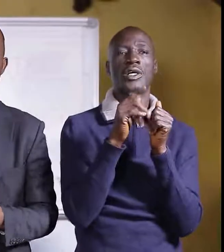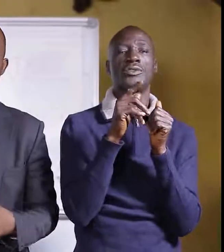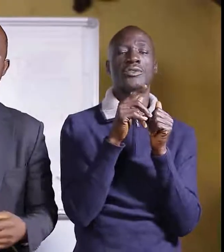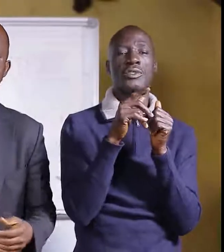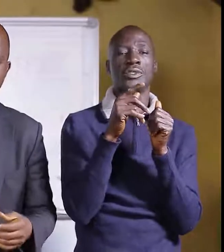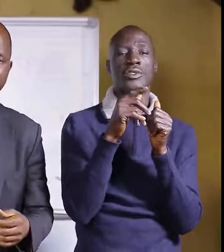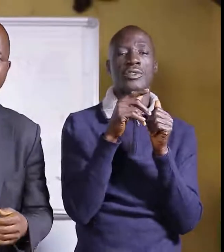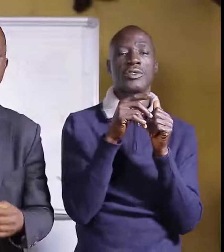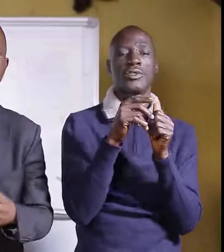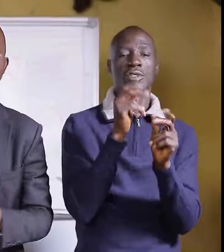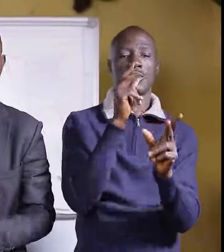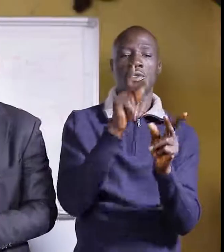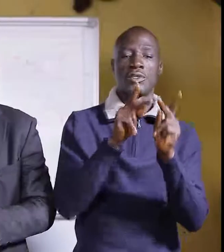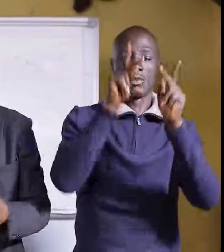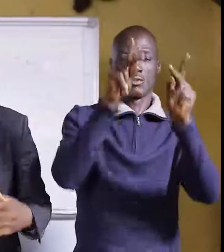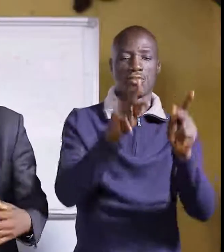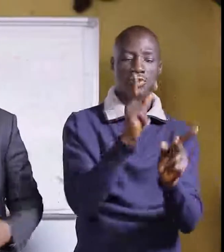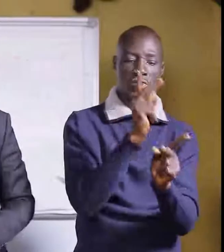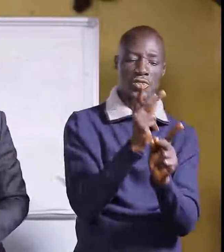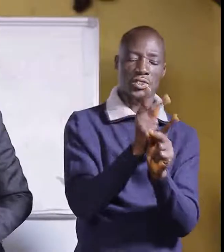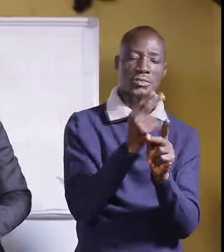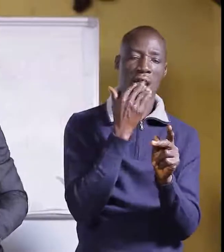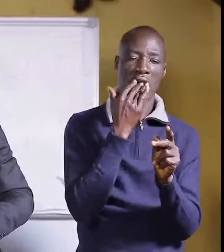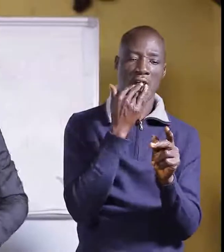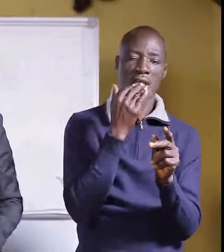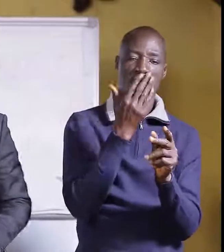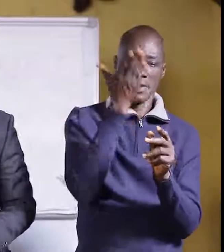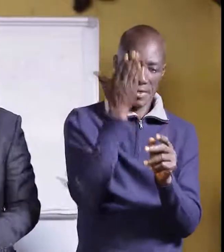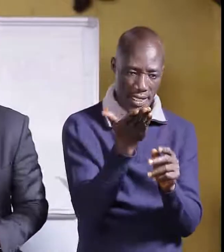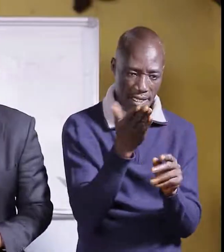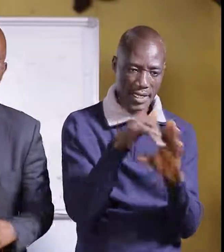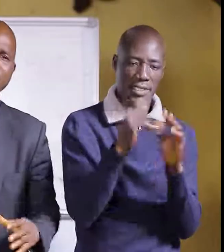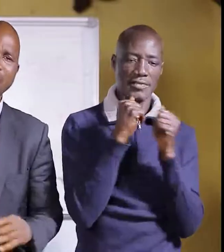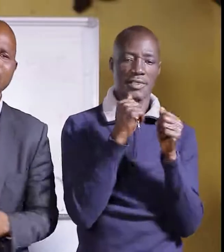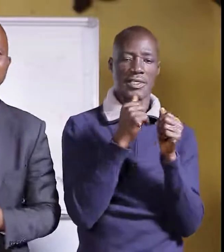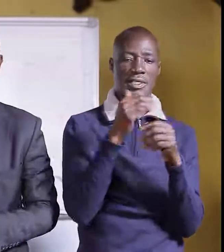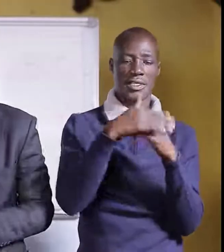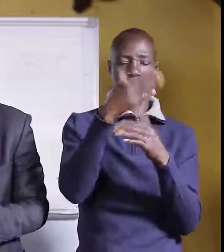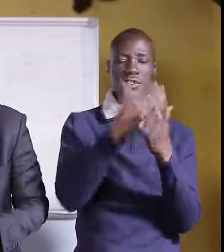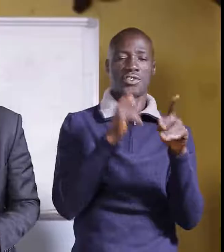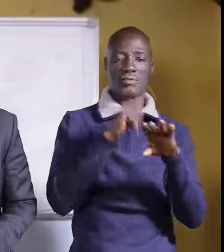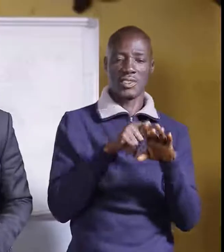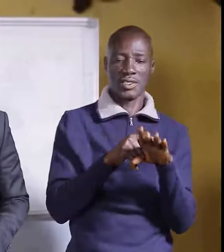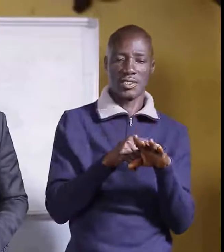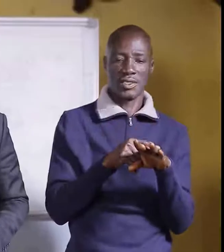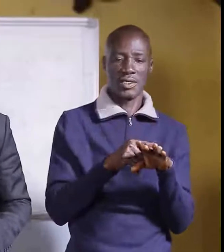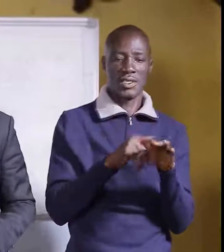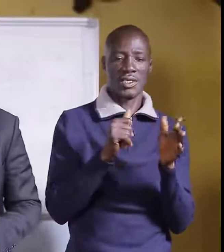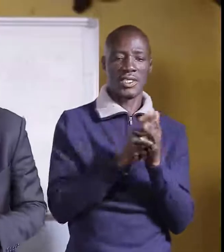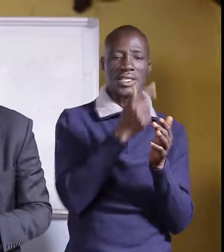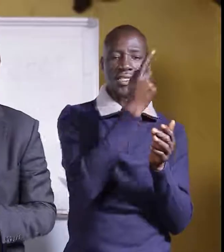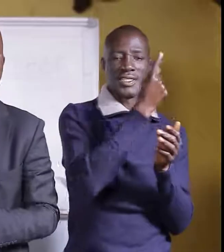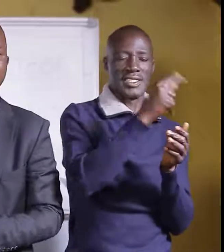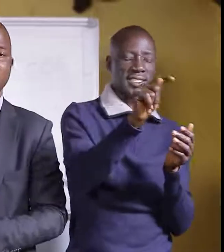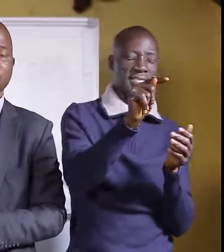keep biscuits on top of that freezer, and after some times you came back and realized that the biscuit is no longer